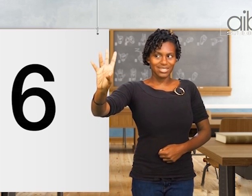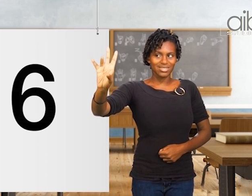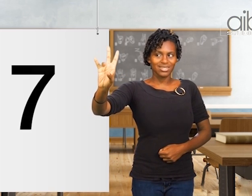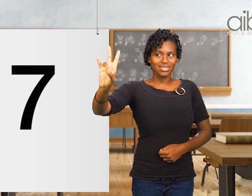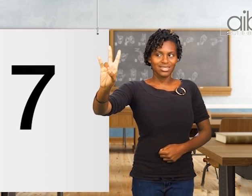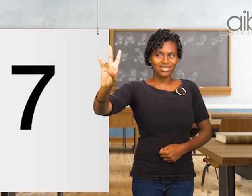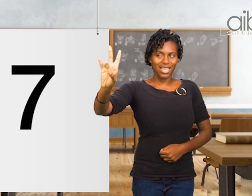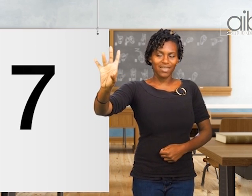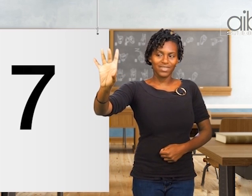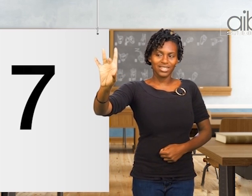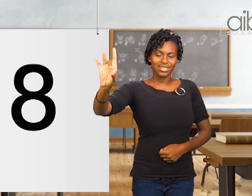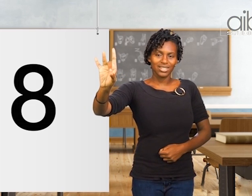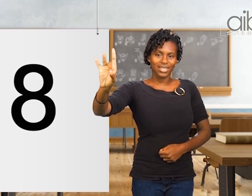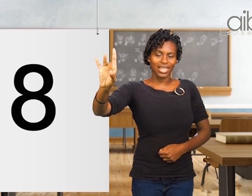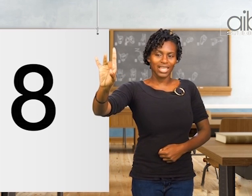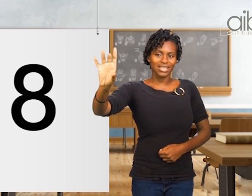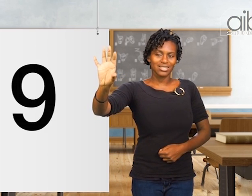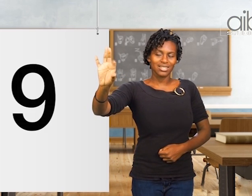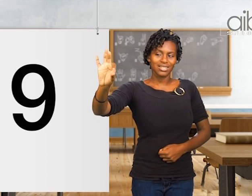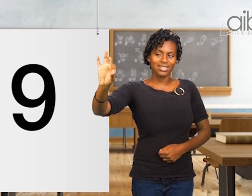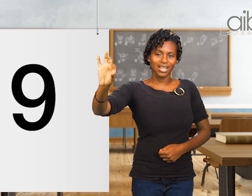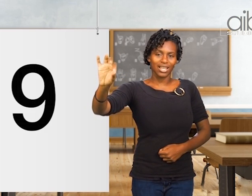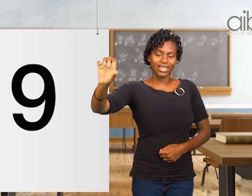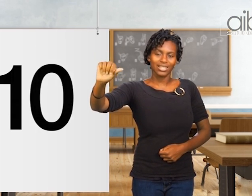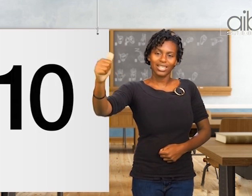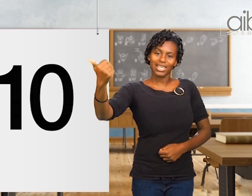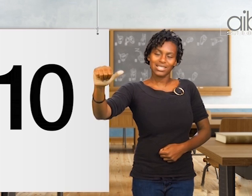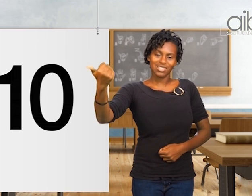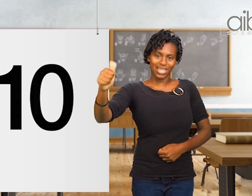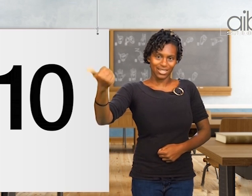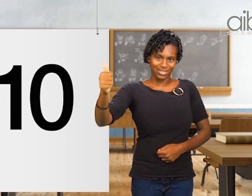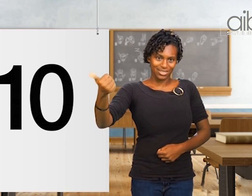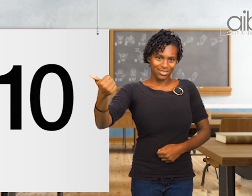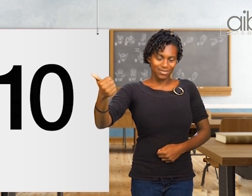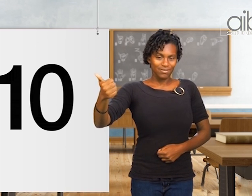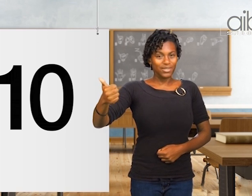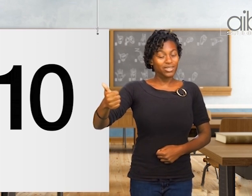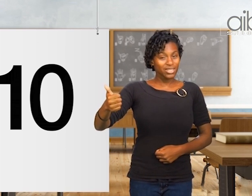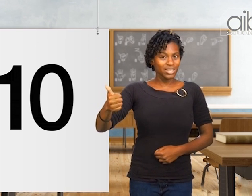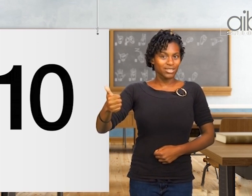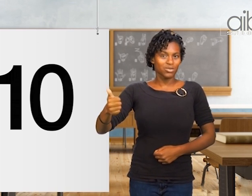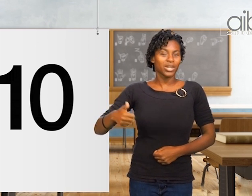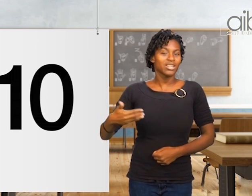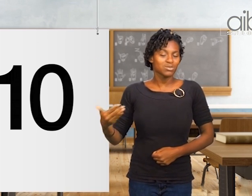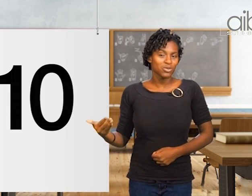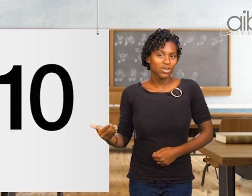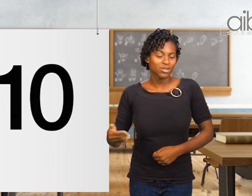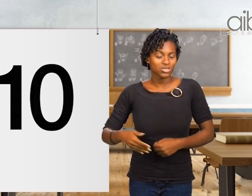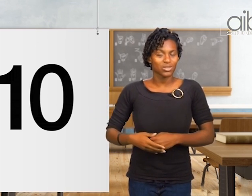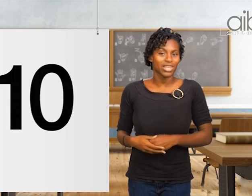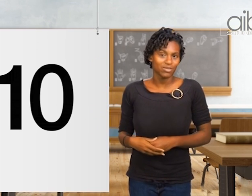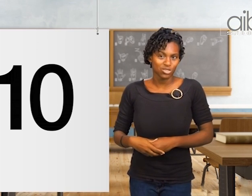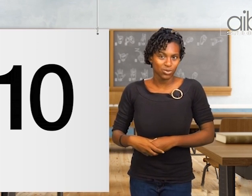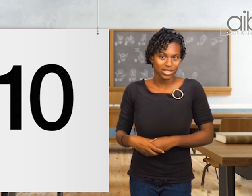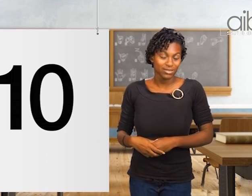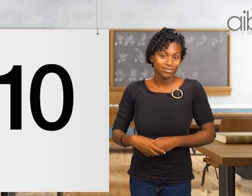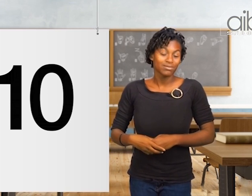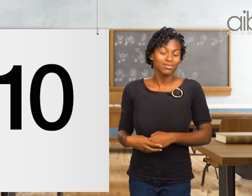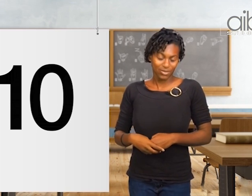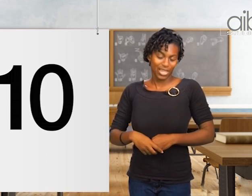6, 7, 8, 9, and 10. Very good. You ready to move on to 11 to 20? Okay,